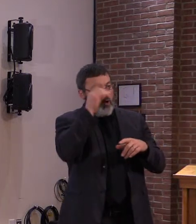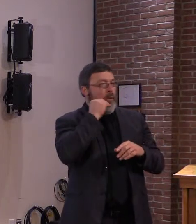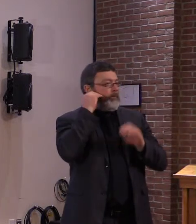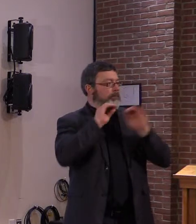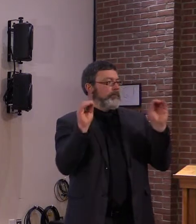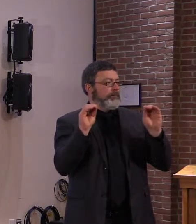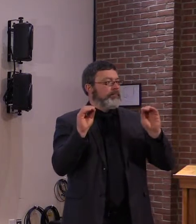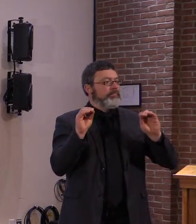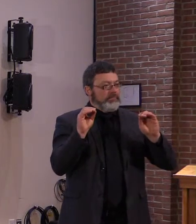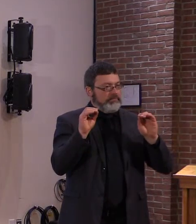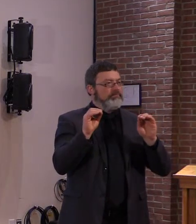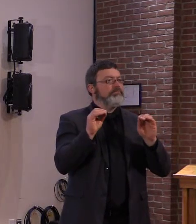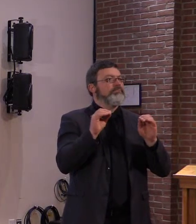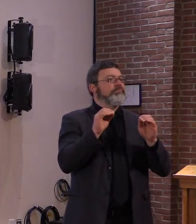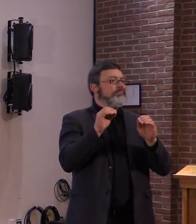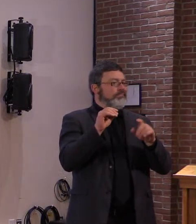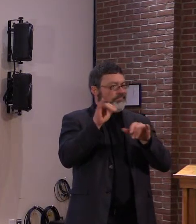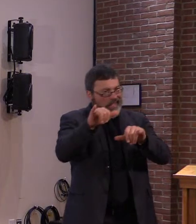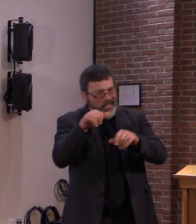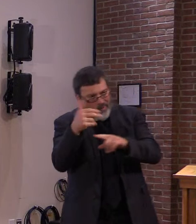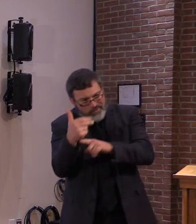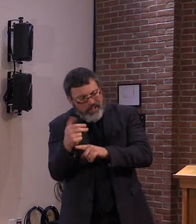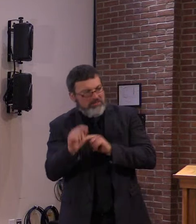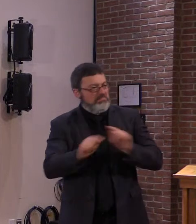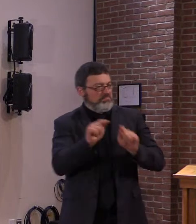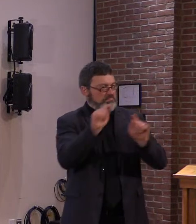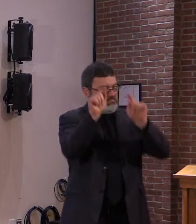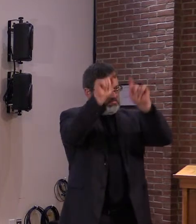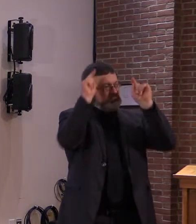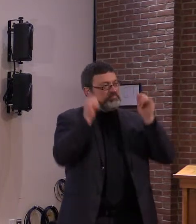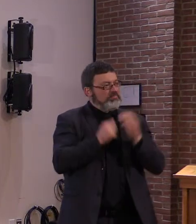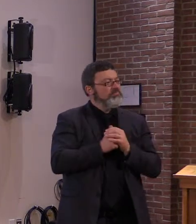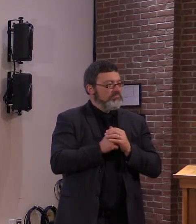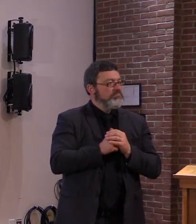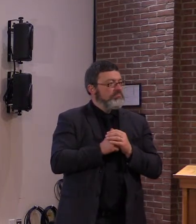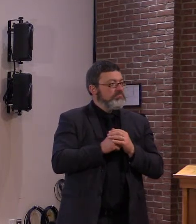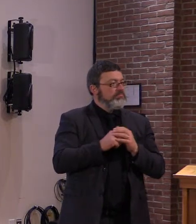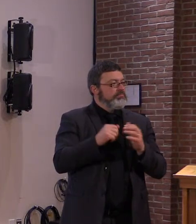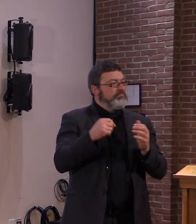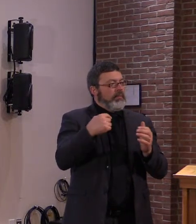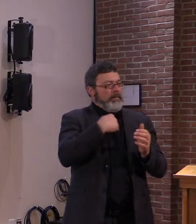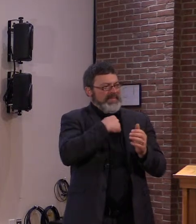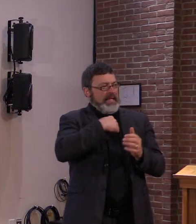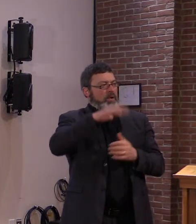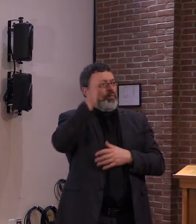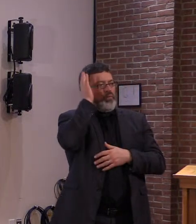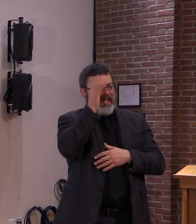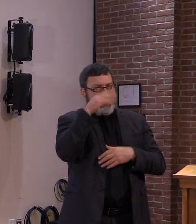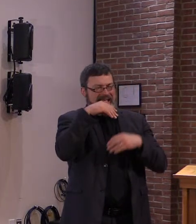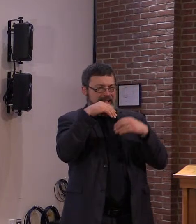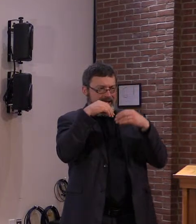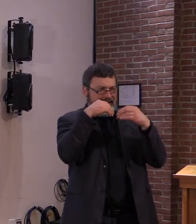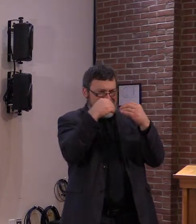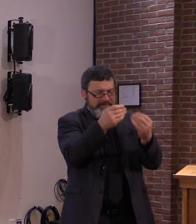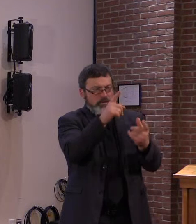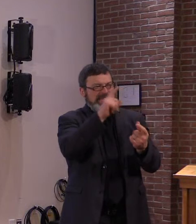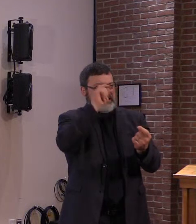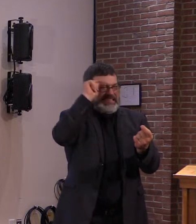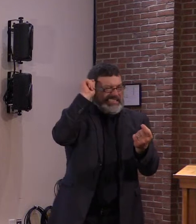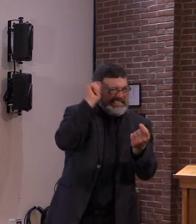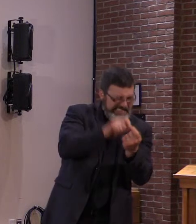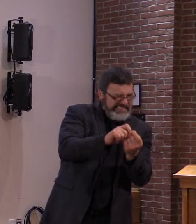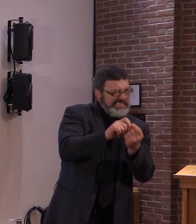I think Secretary Smith did mention that during that briefing, but again, it spread. He did, but it was